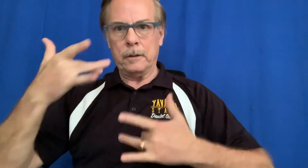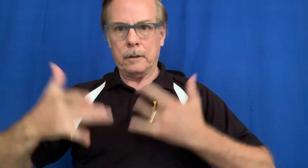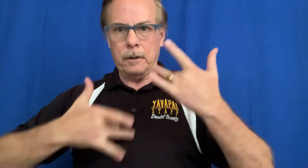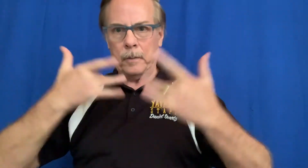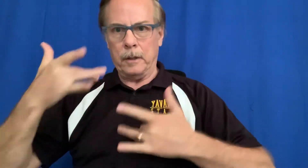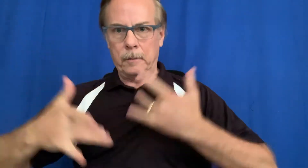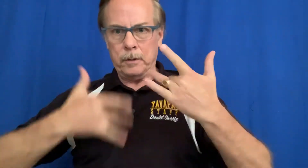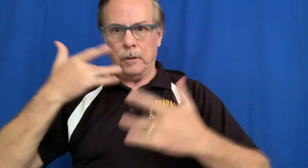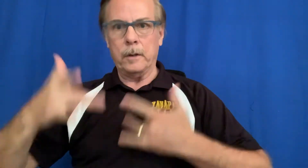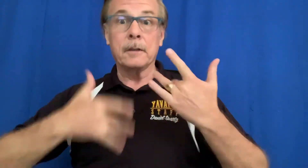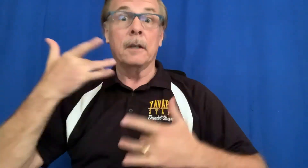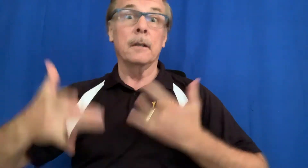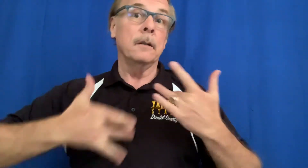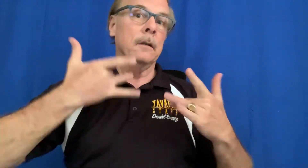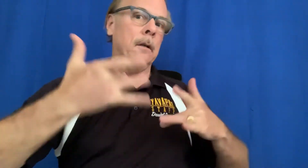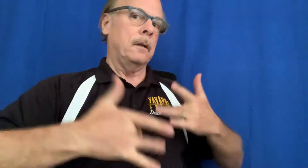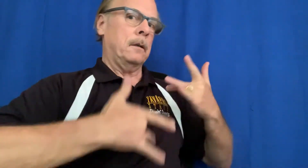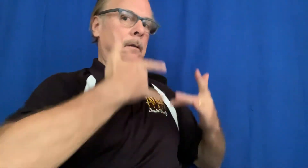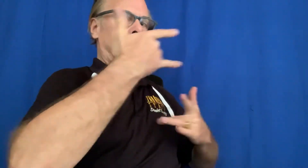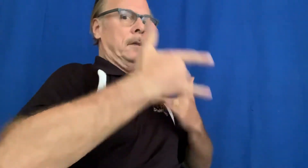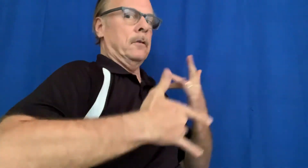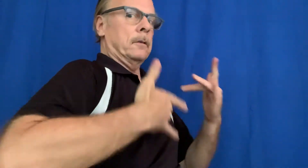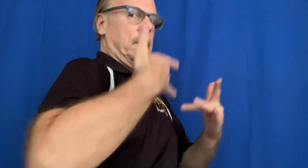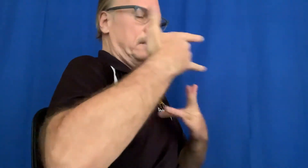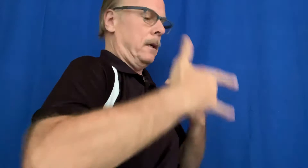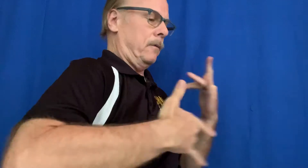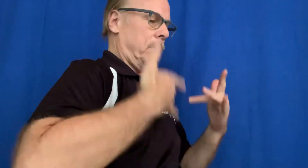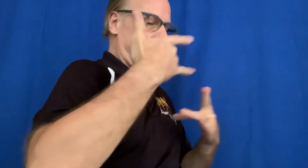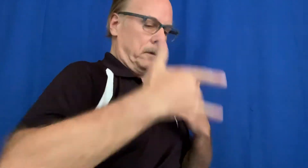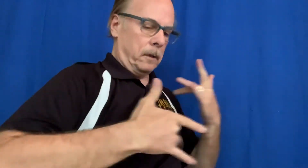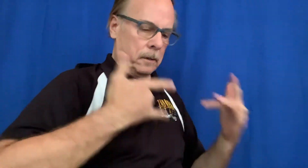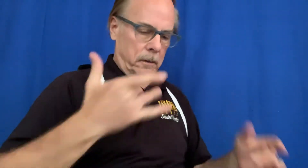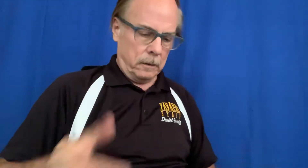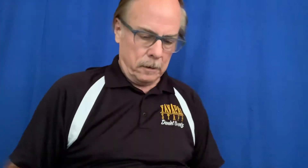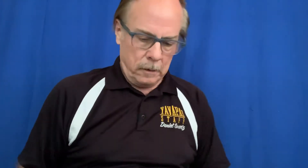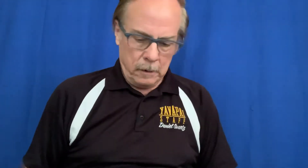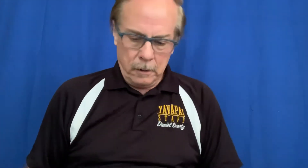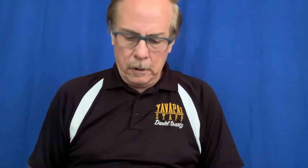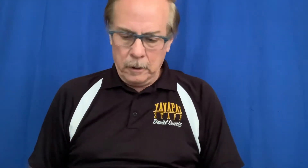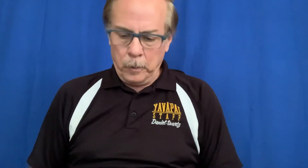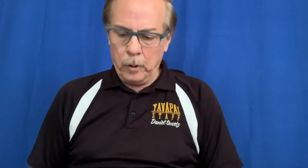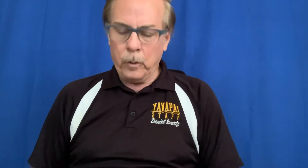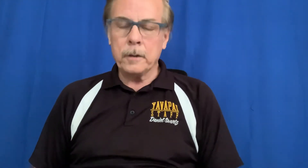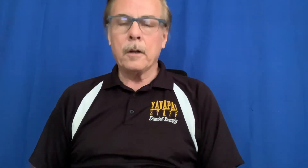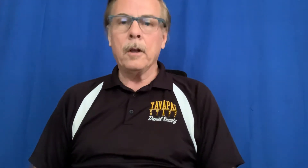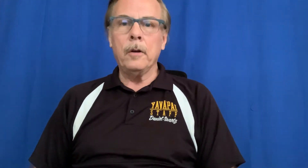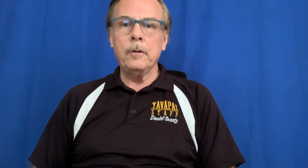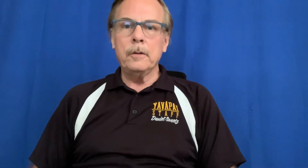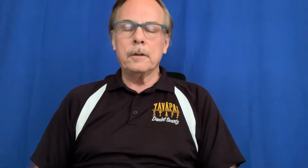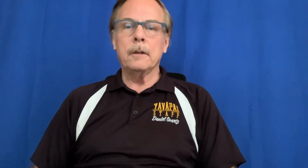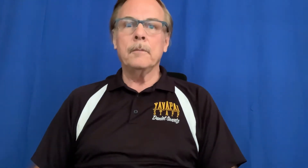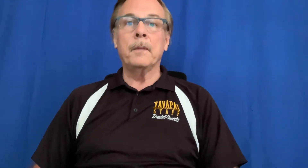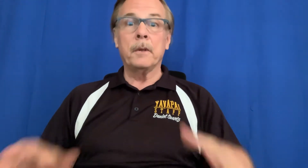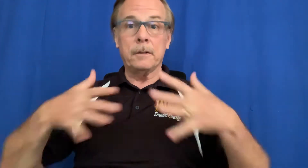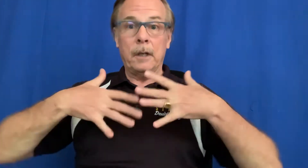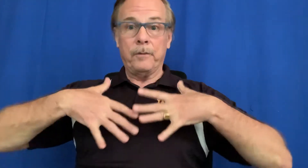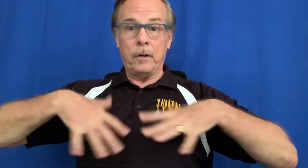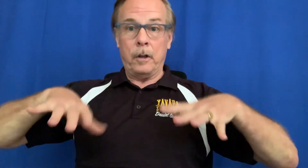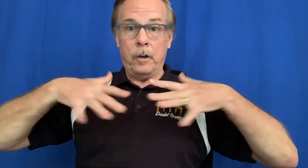and coming up. So excited. Looks like that from the side. To put on one's clothes, remember the sign for